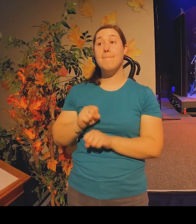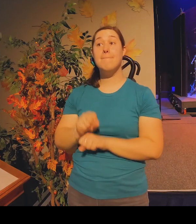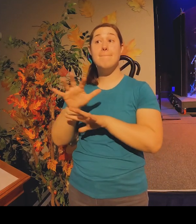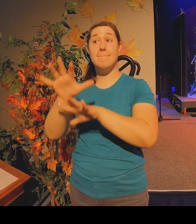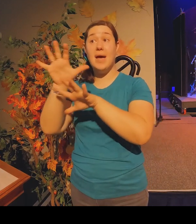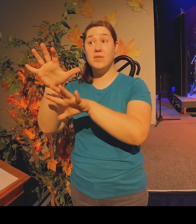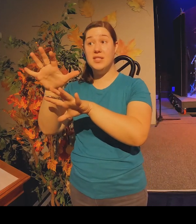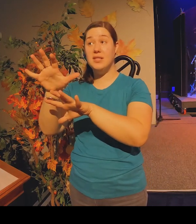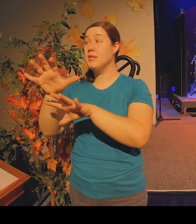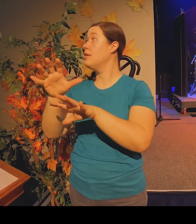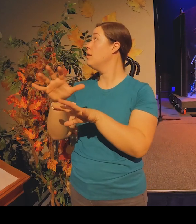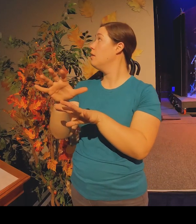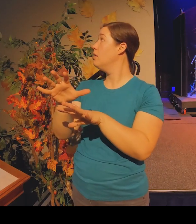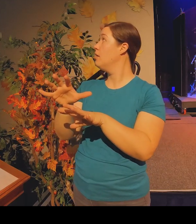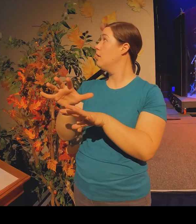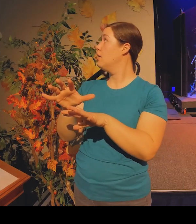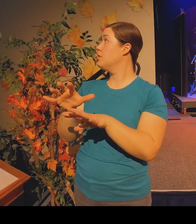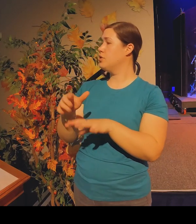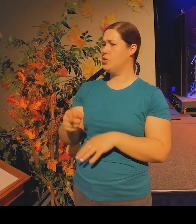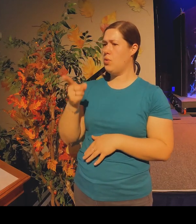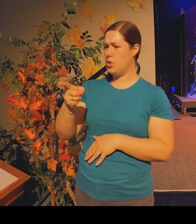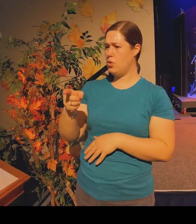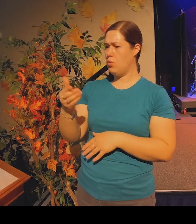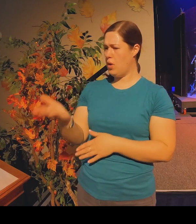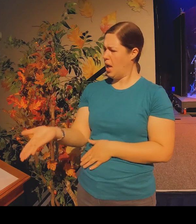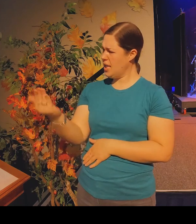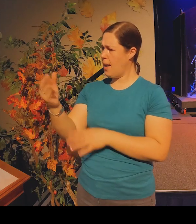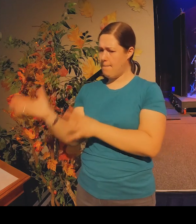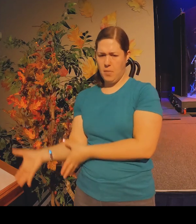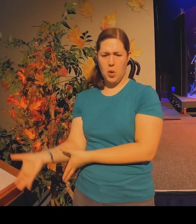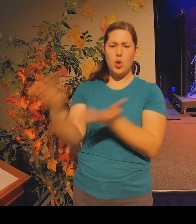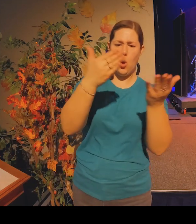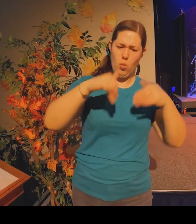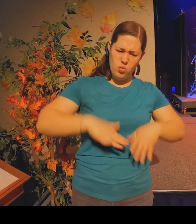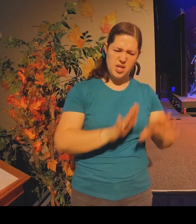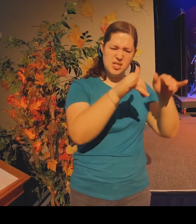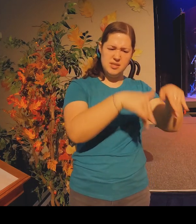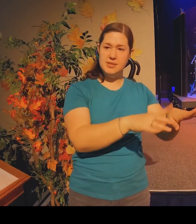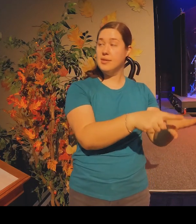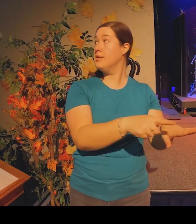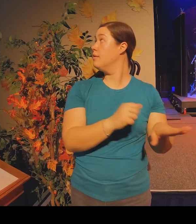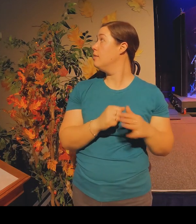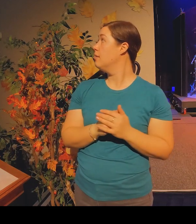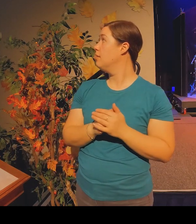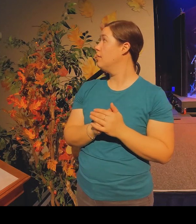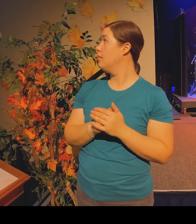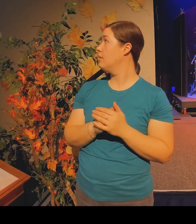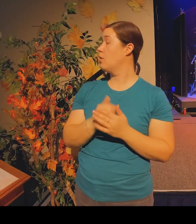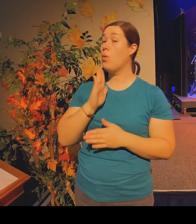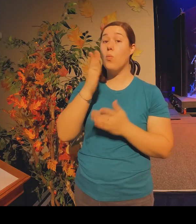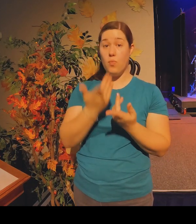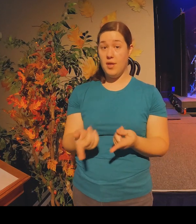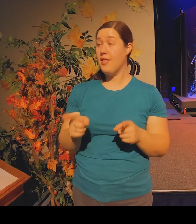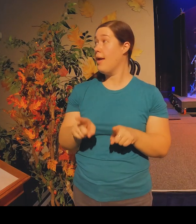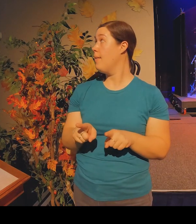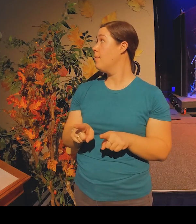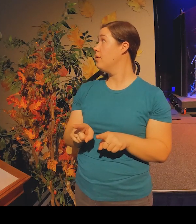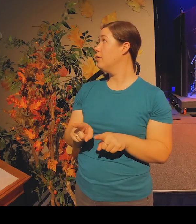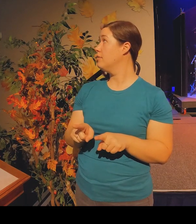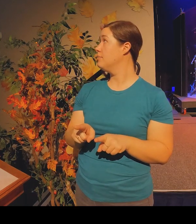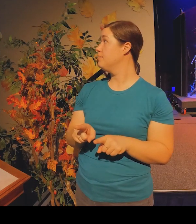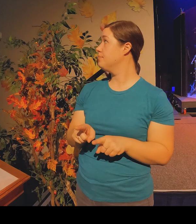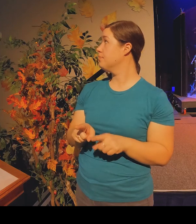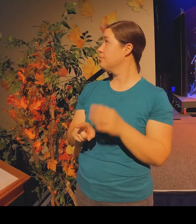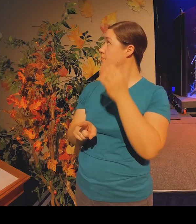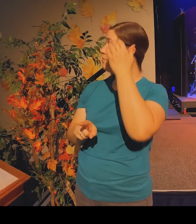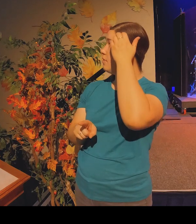but believes what he says will come to pass, it will be done for him. I tell you, whenever you ask in prayer, and whatever